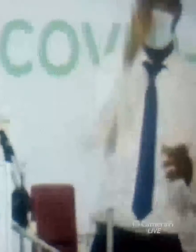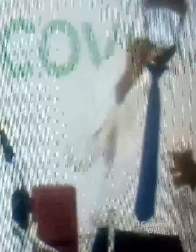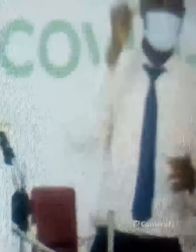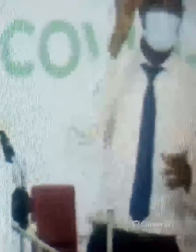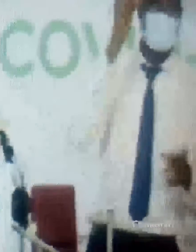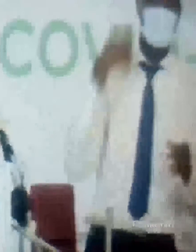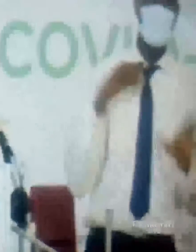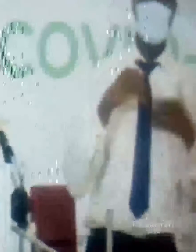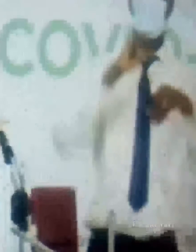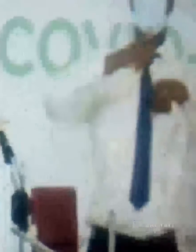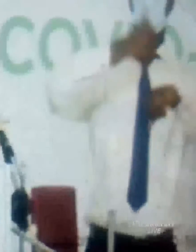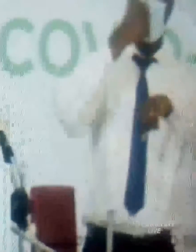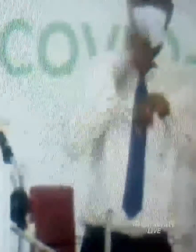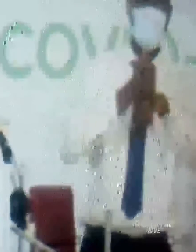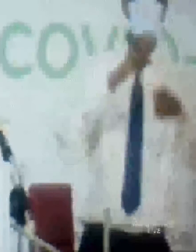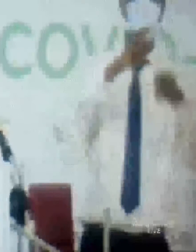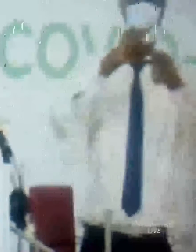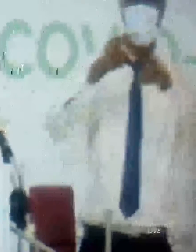We had put in place